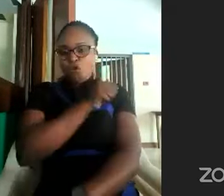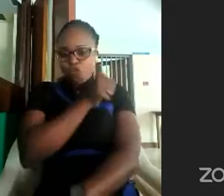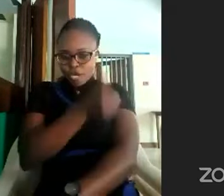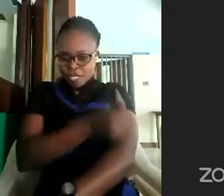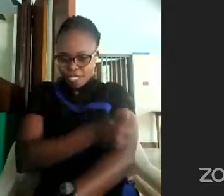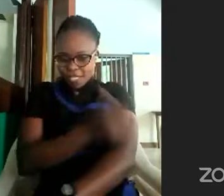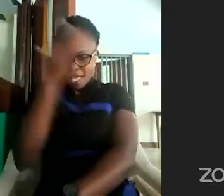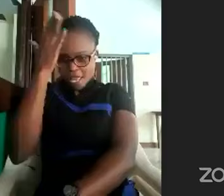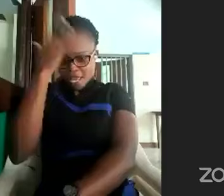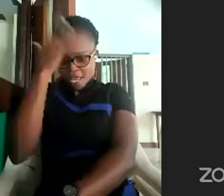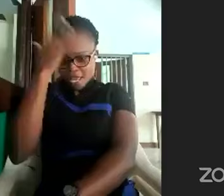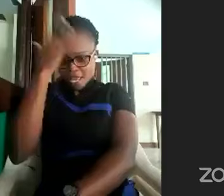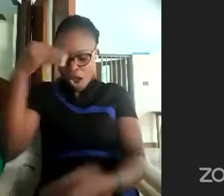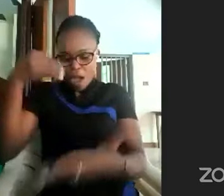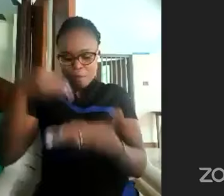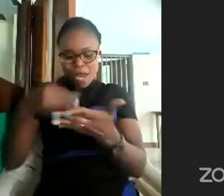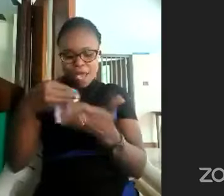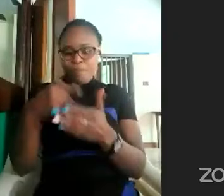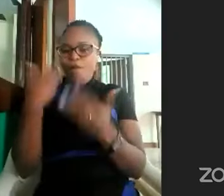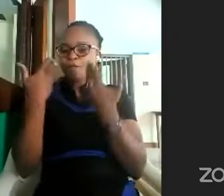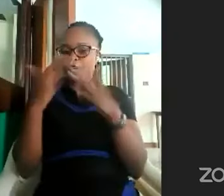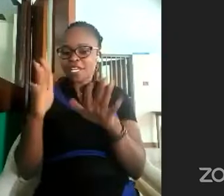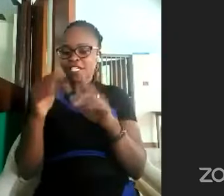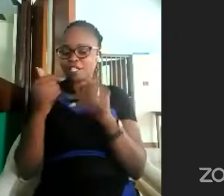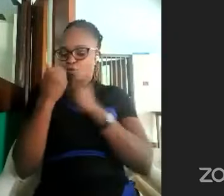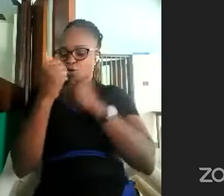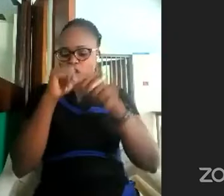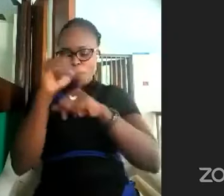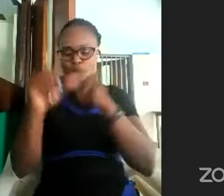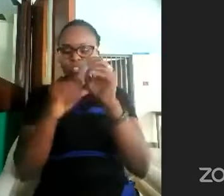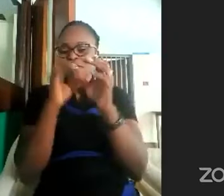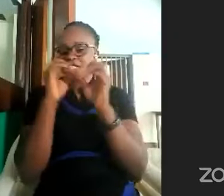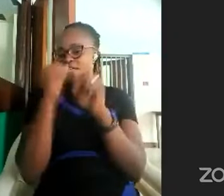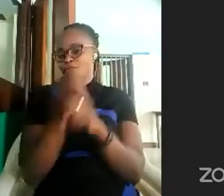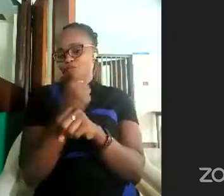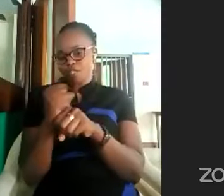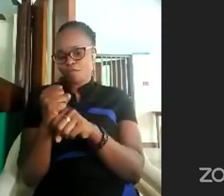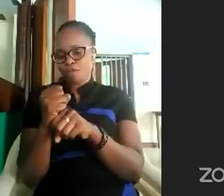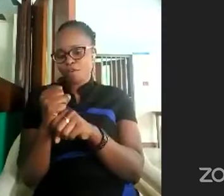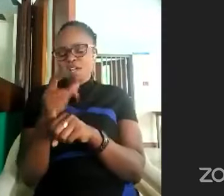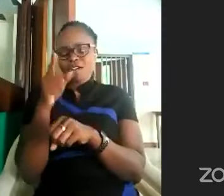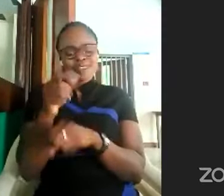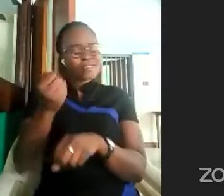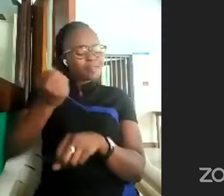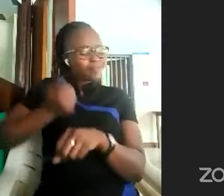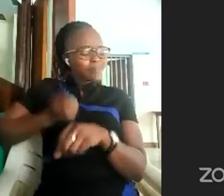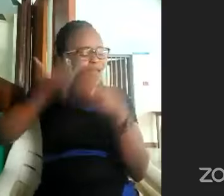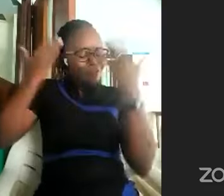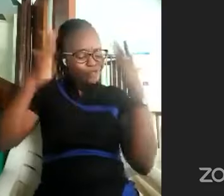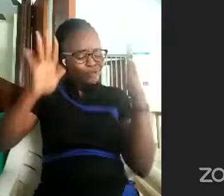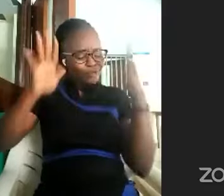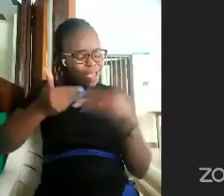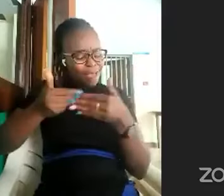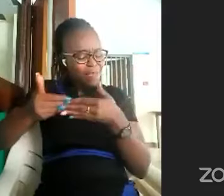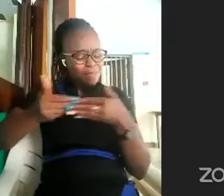it. So this girl cannot talk about it. She doesn't know how to deal with the baby. And so such cases, you